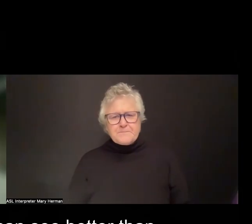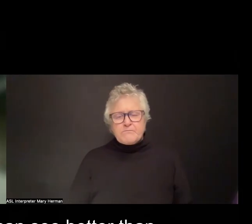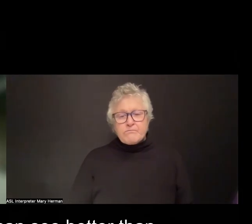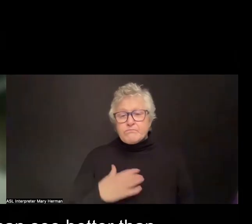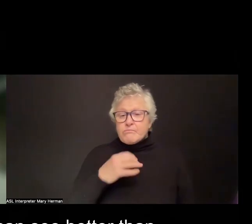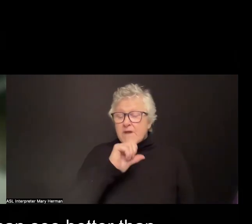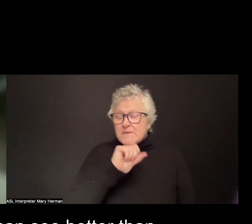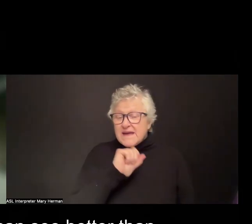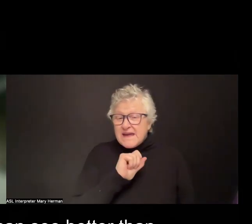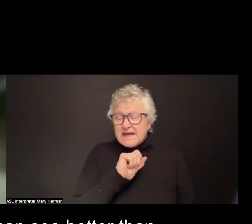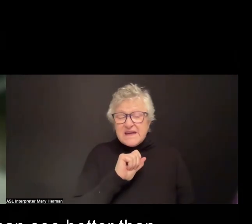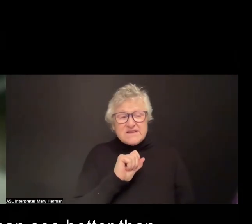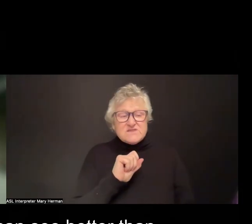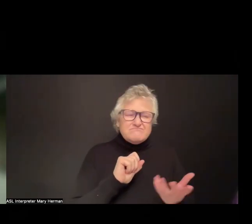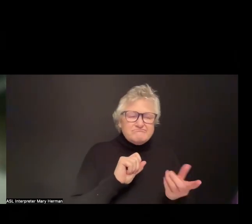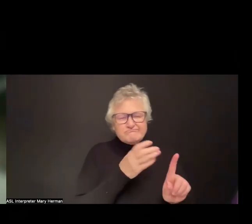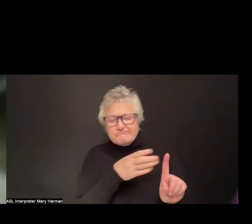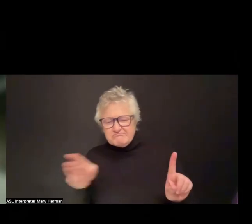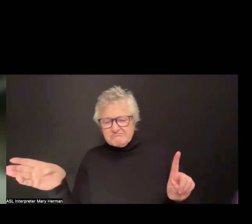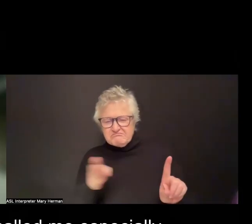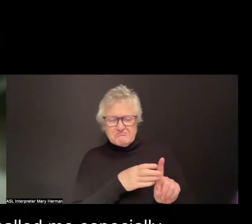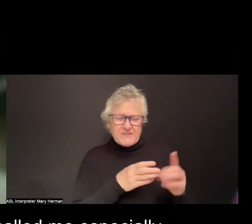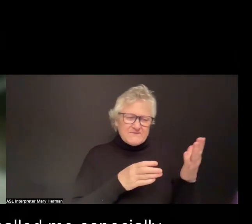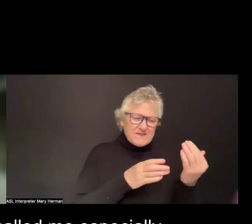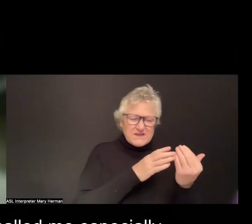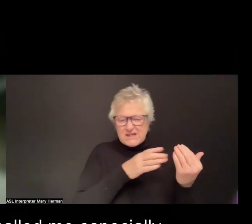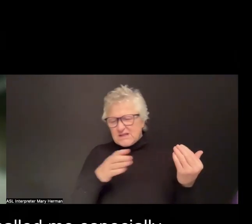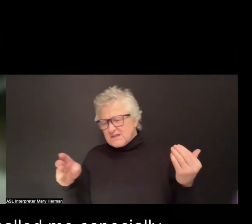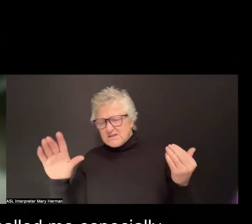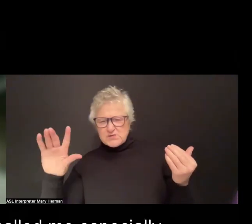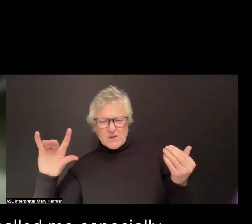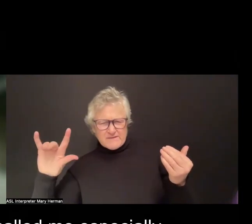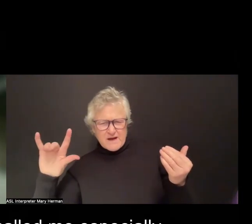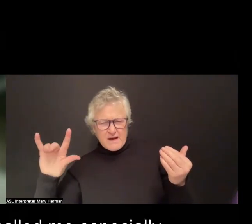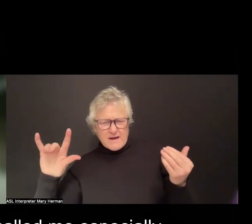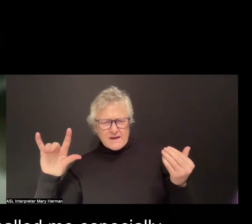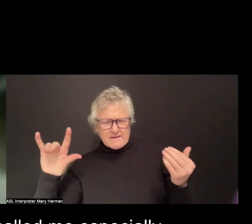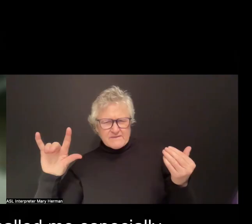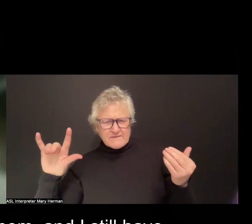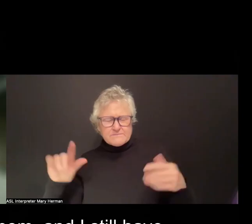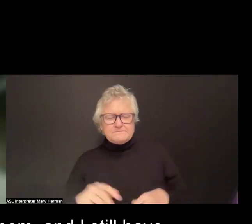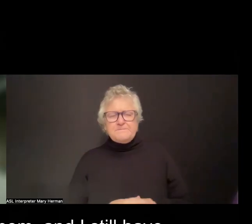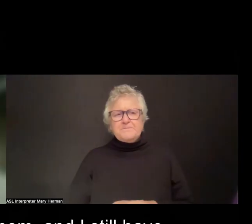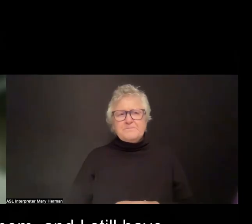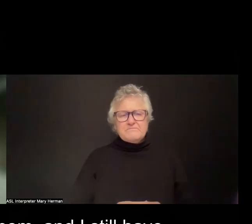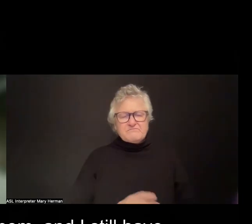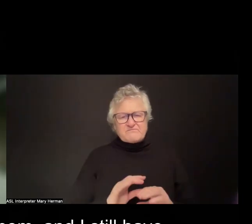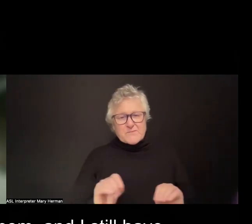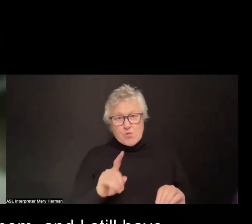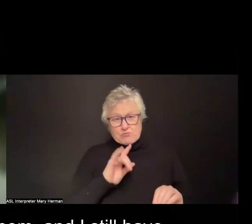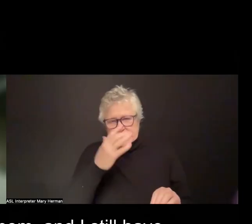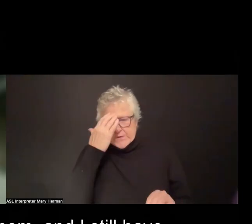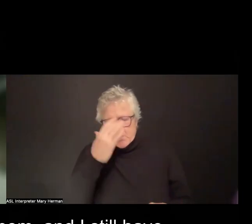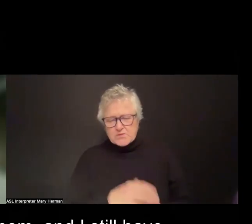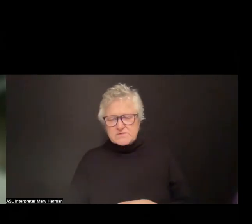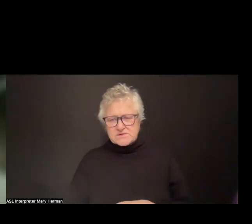I have eyes that can see better than passing well. No one has ever called me especially pretty, but then again, I have boys whenever I want them, and I